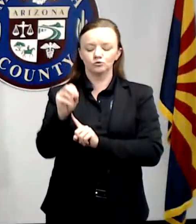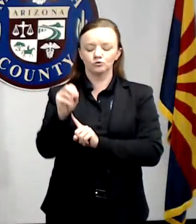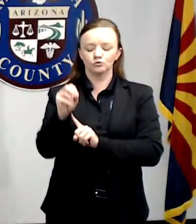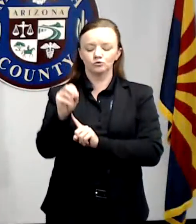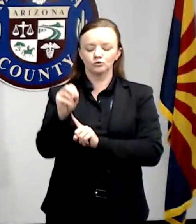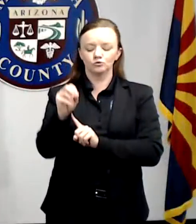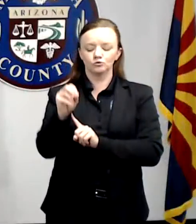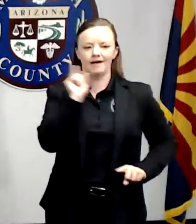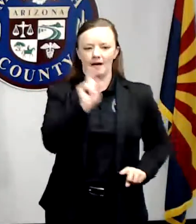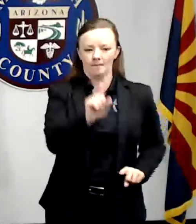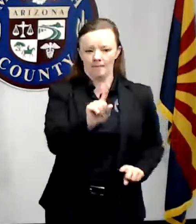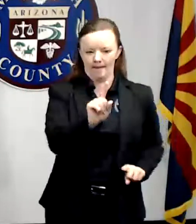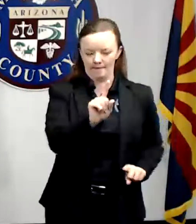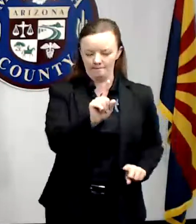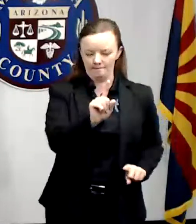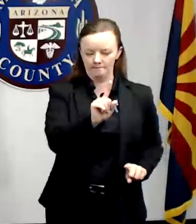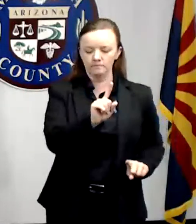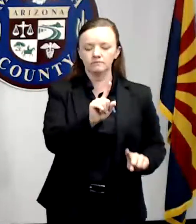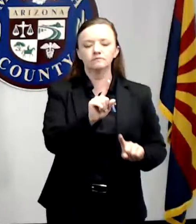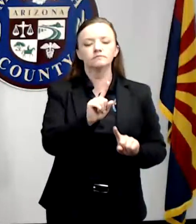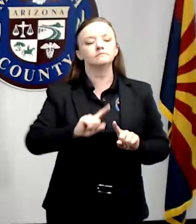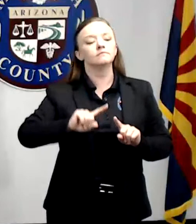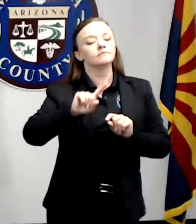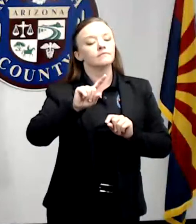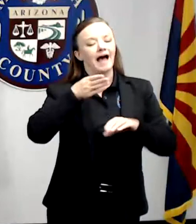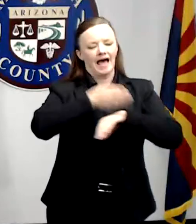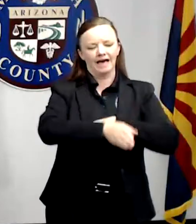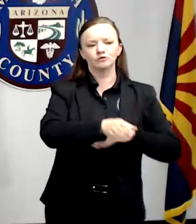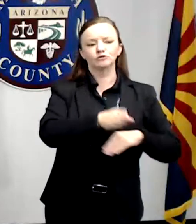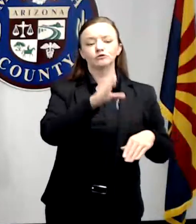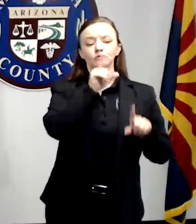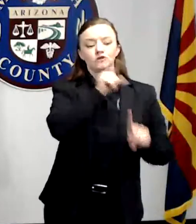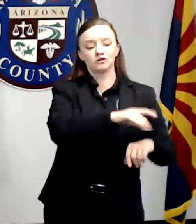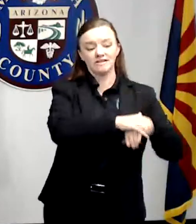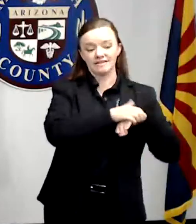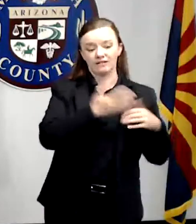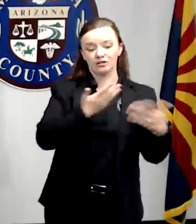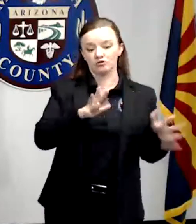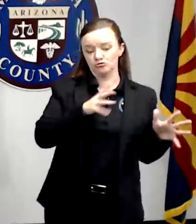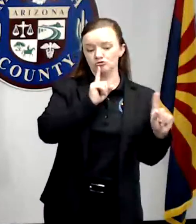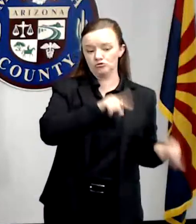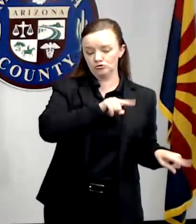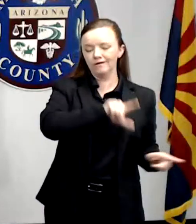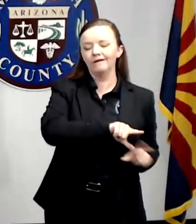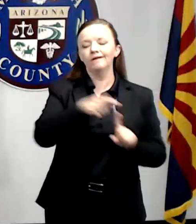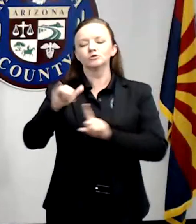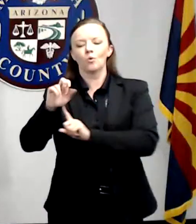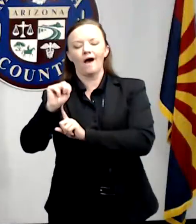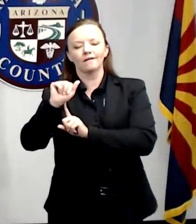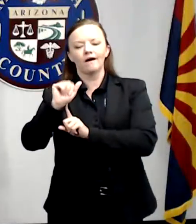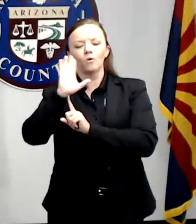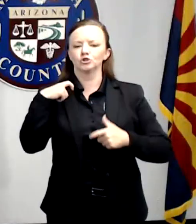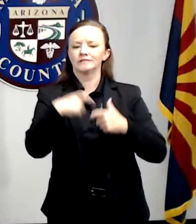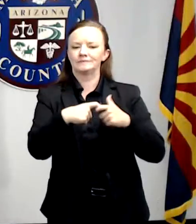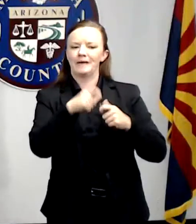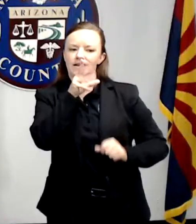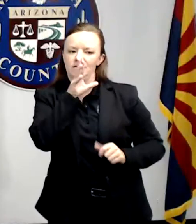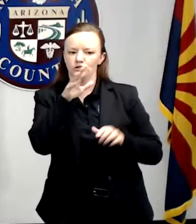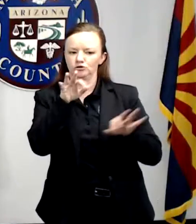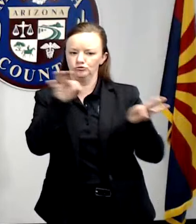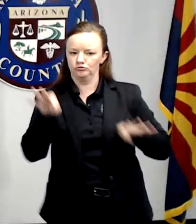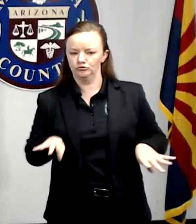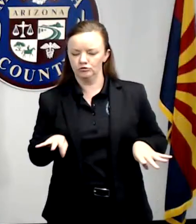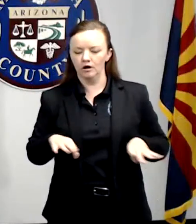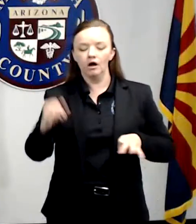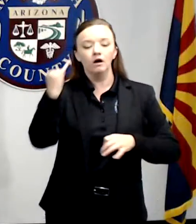answer once it's stated in English, she will answer that question in Spanish. And if any of our Spanish